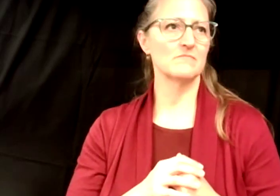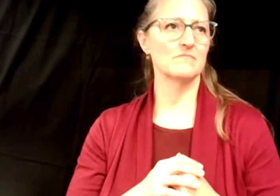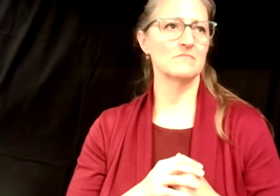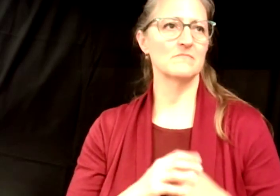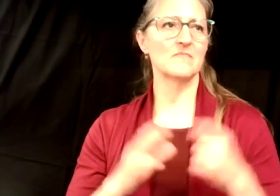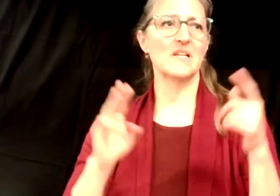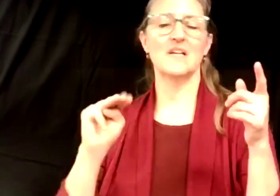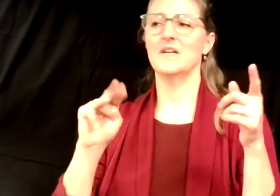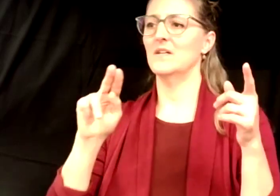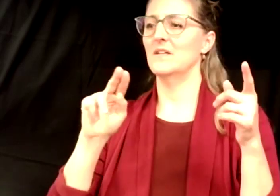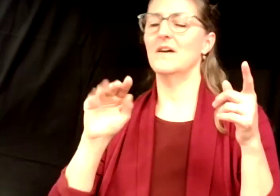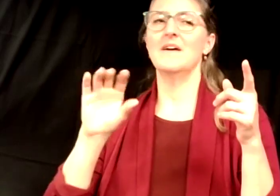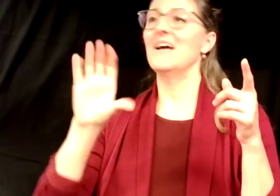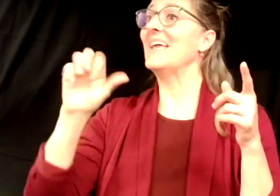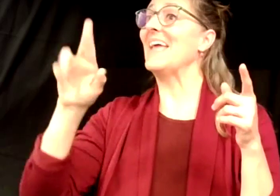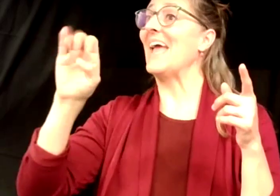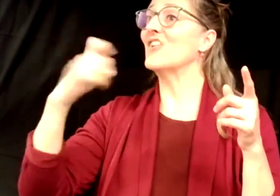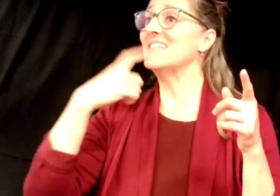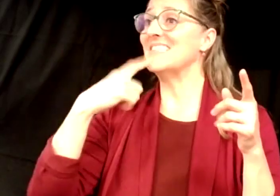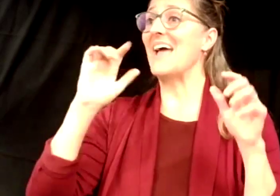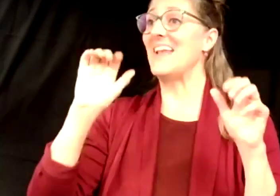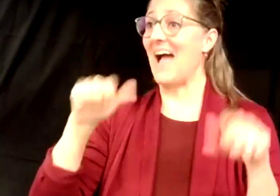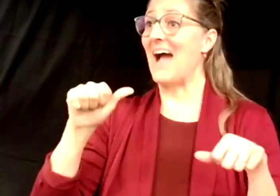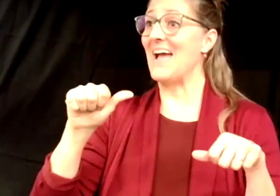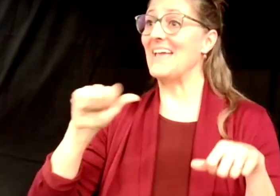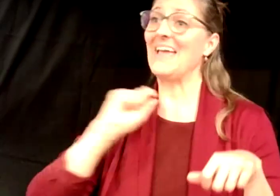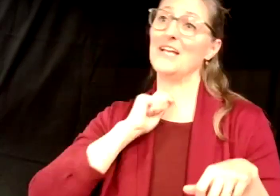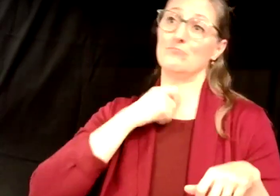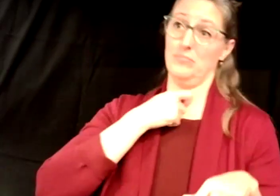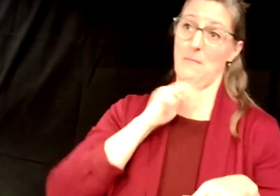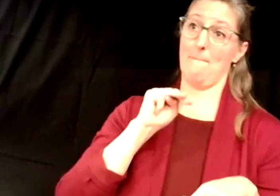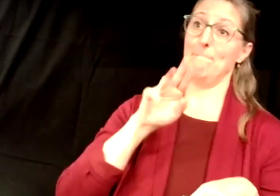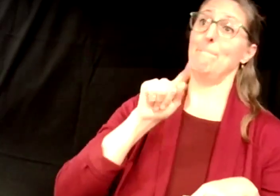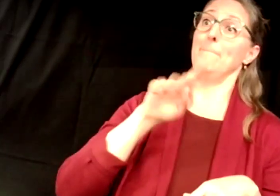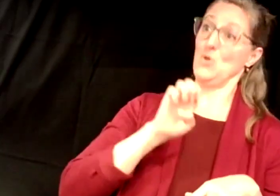Don't know how to rectify that. Sharon, unmute yourself.